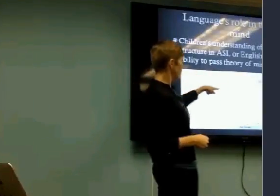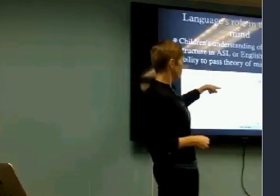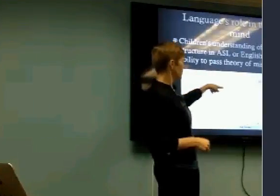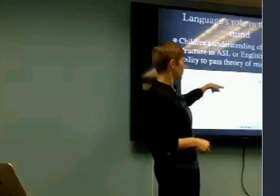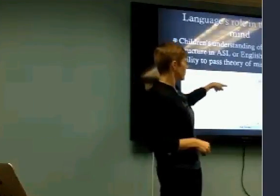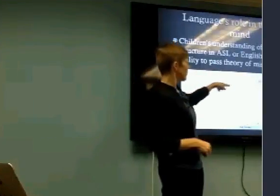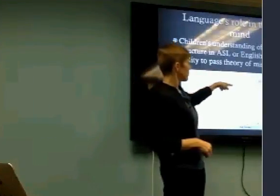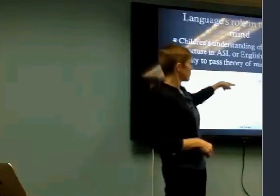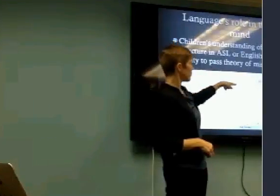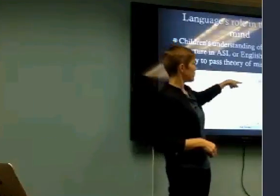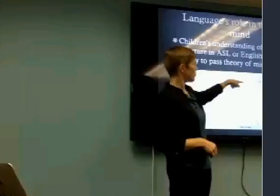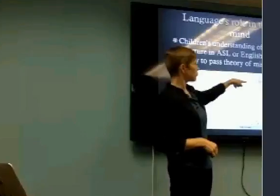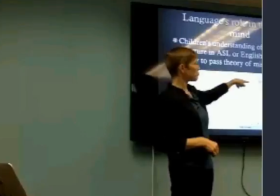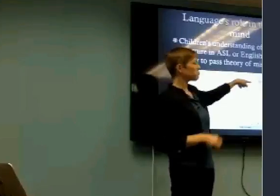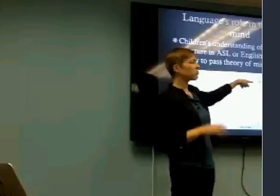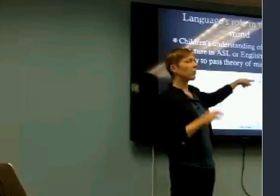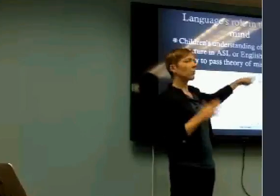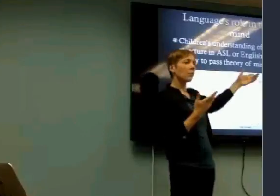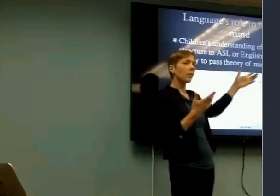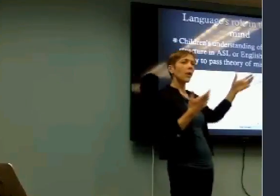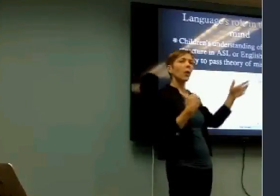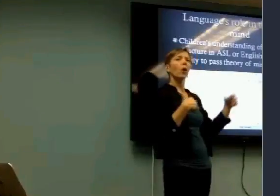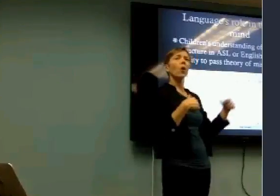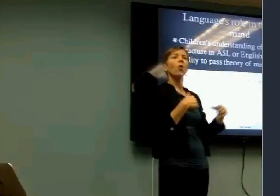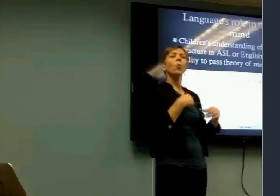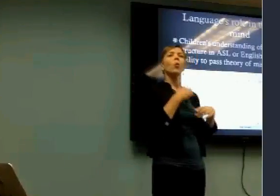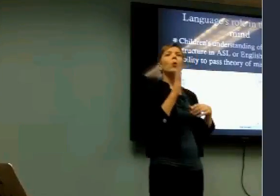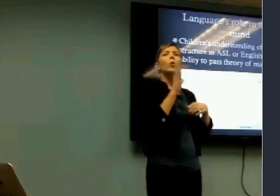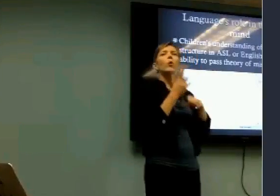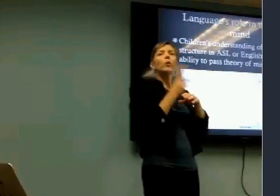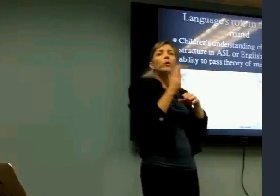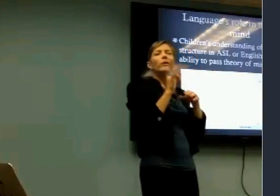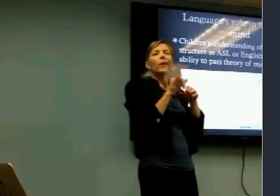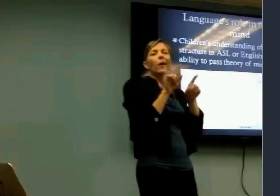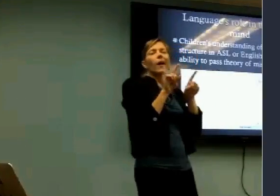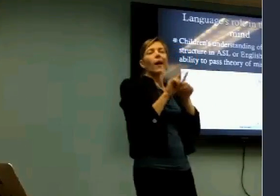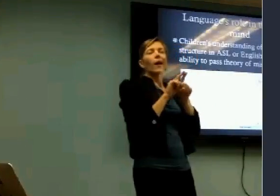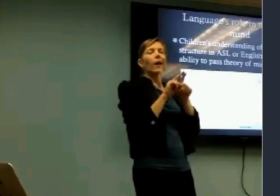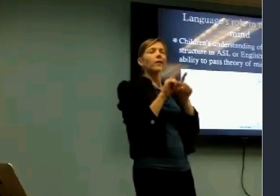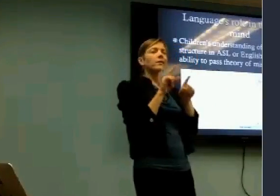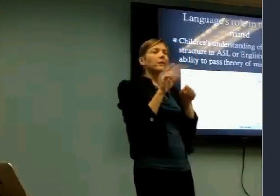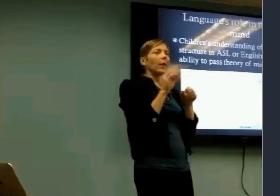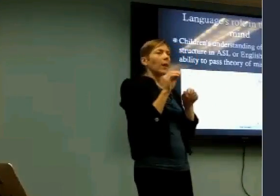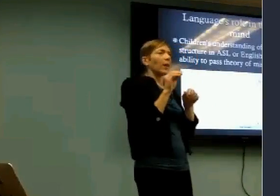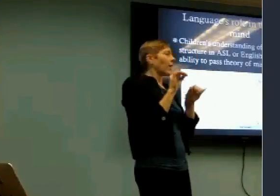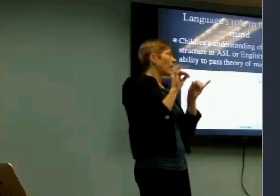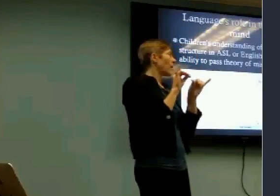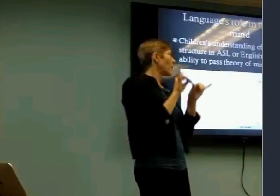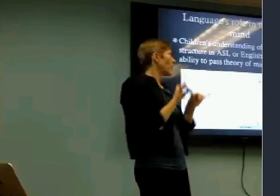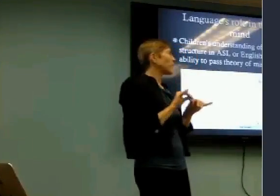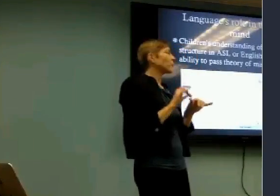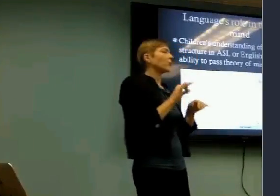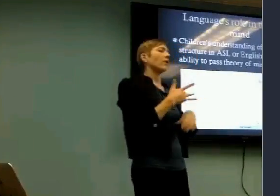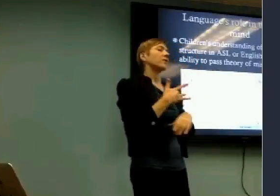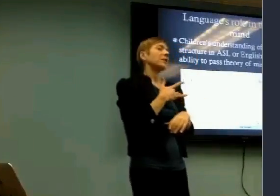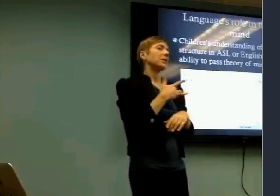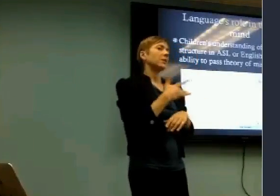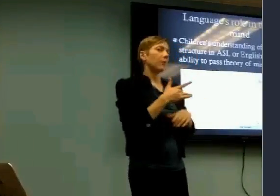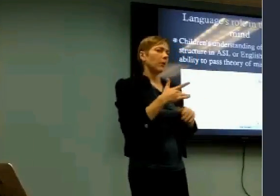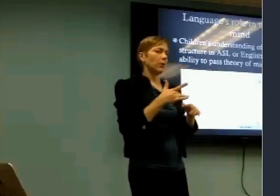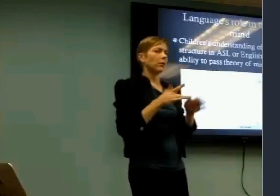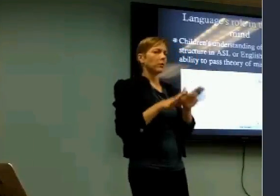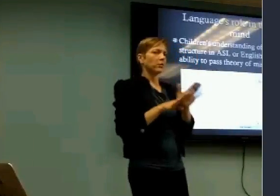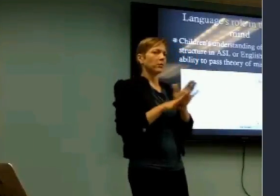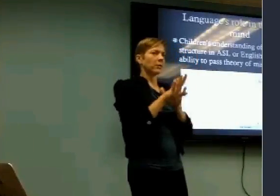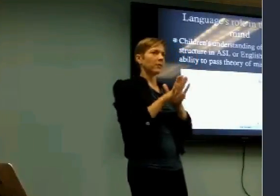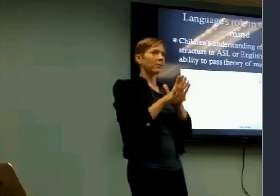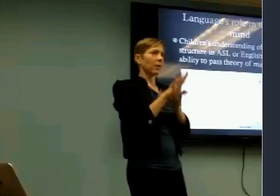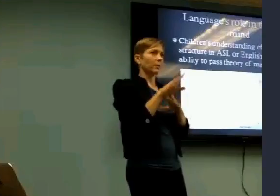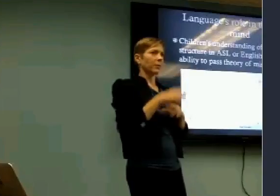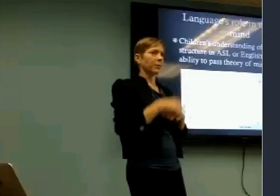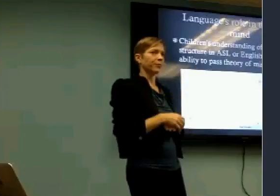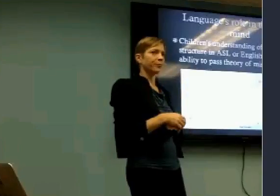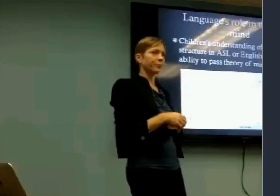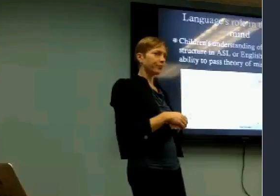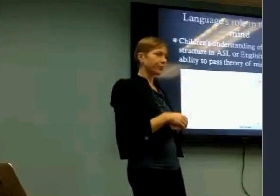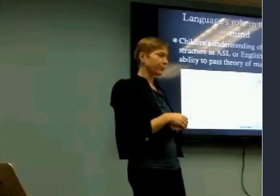you see on the very top, the dotted line, we can use that as a measure of